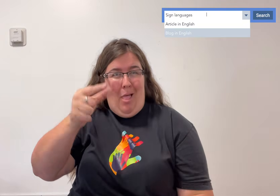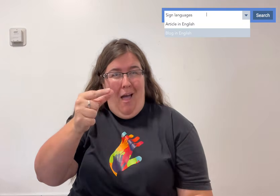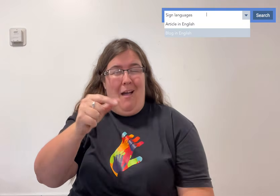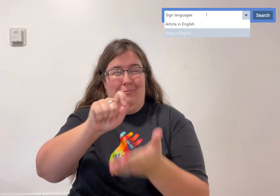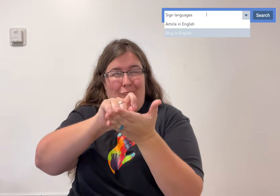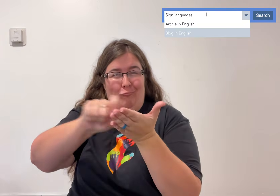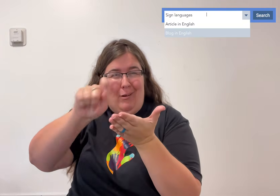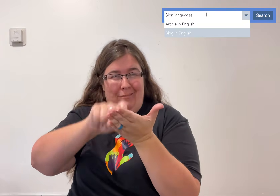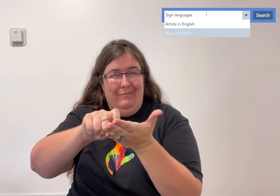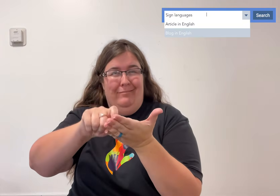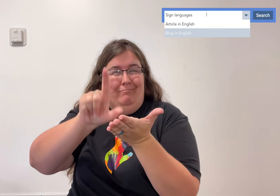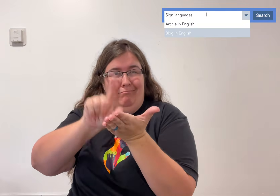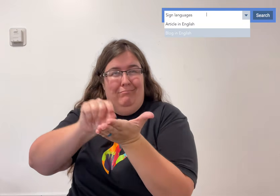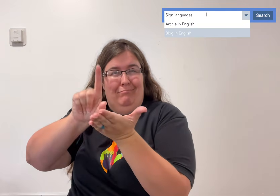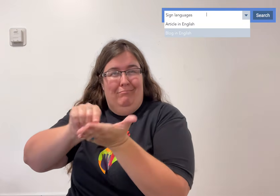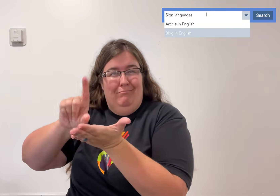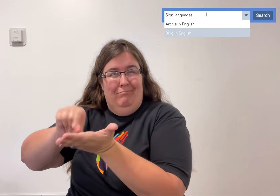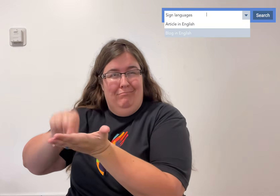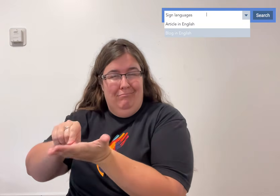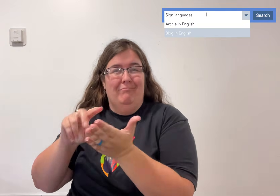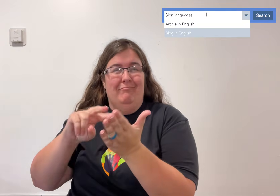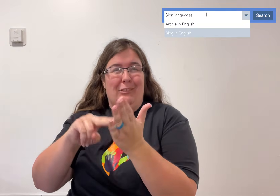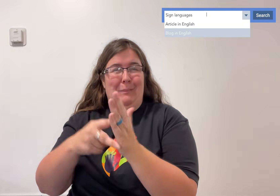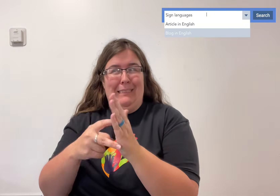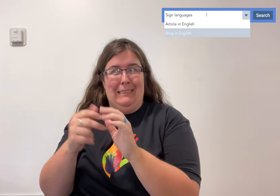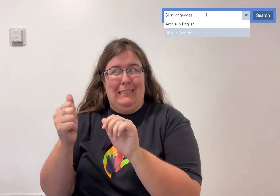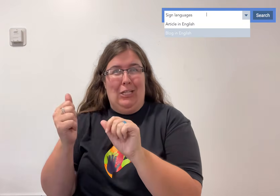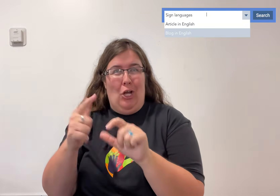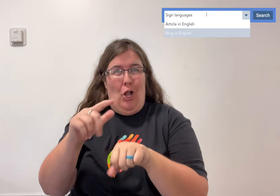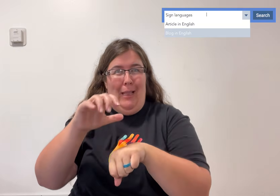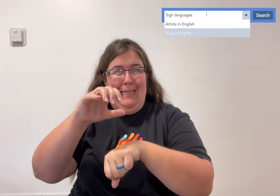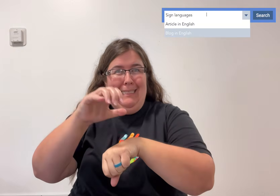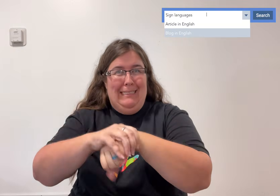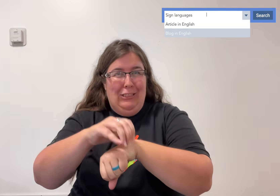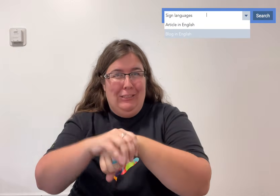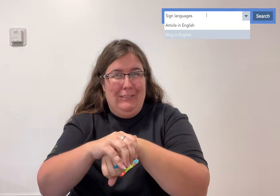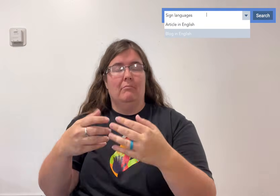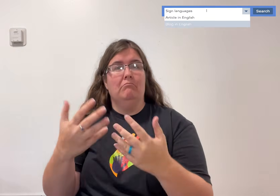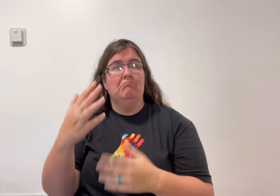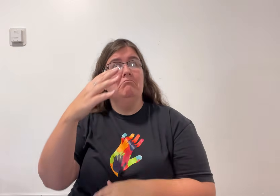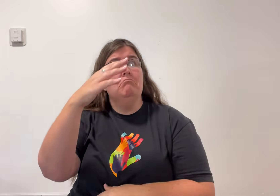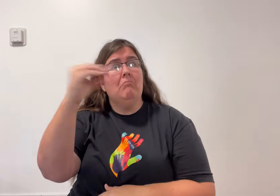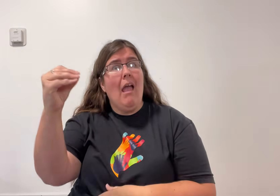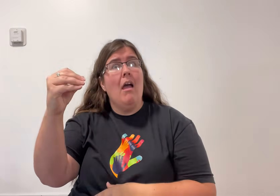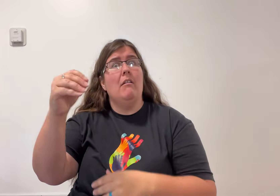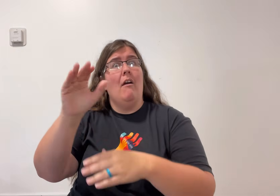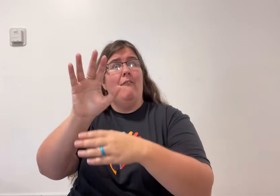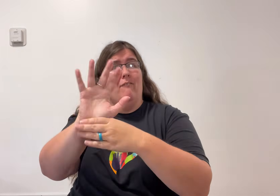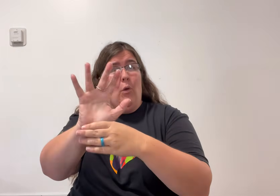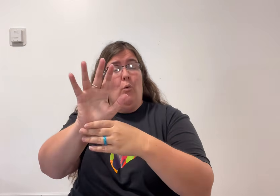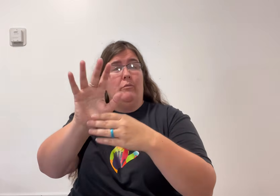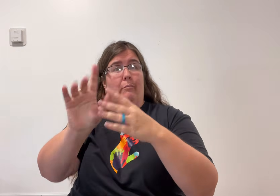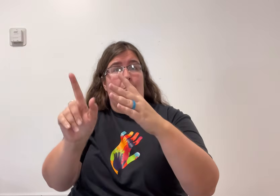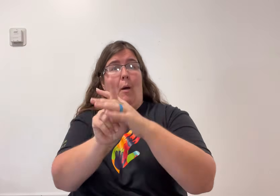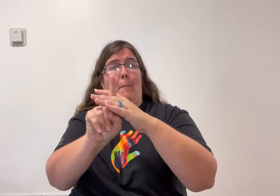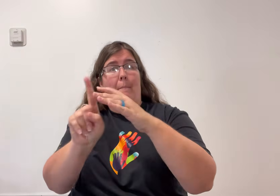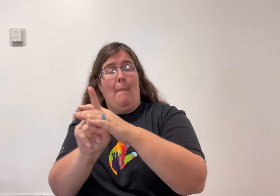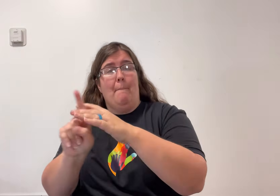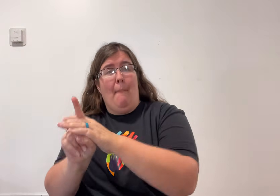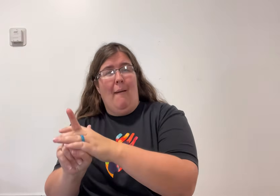blogs, written sources, which means they're all in English. And the videos that pop up in